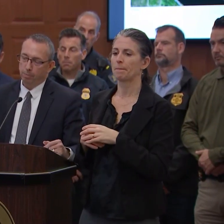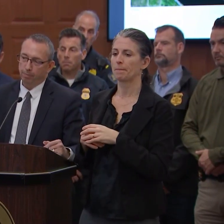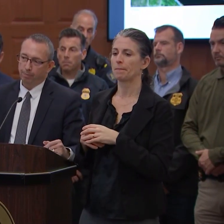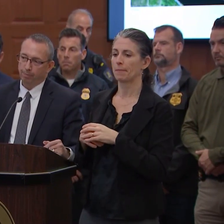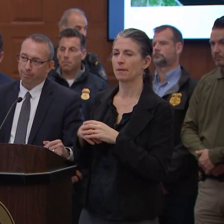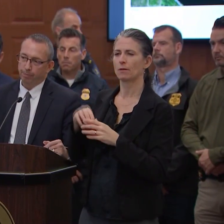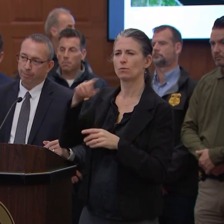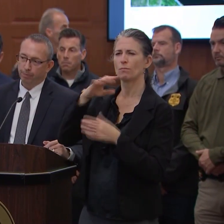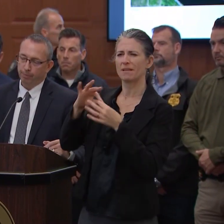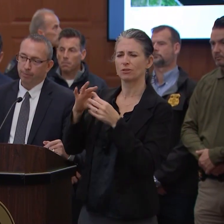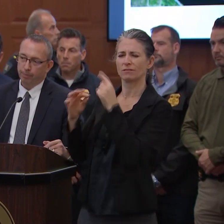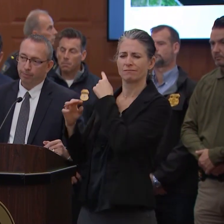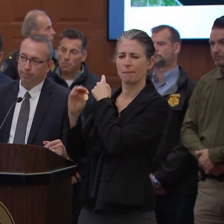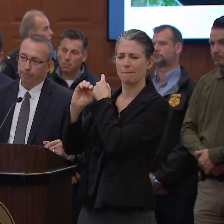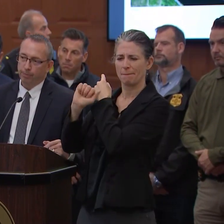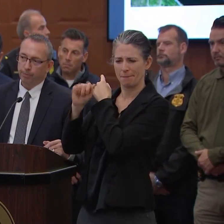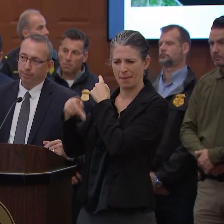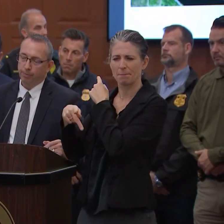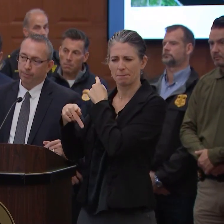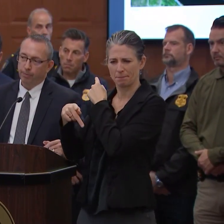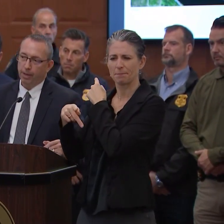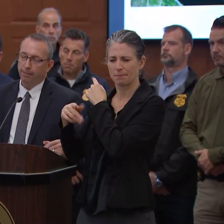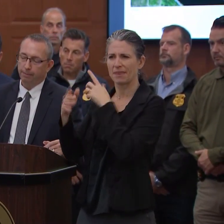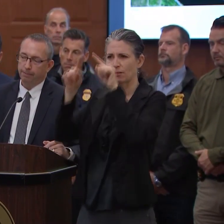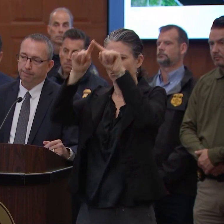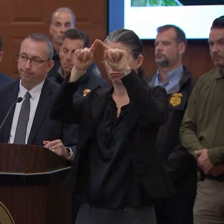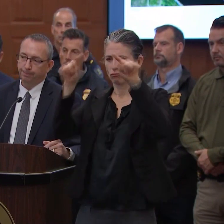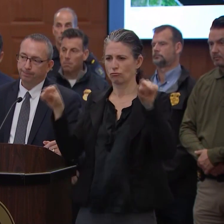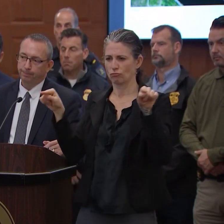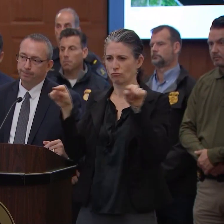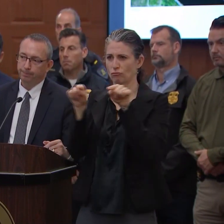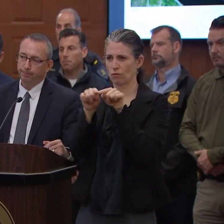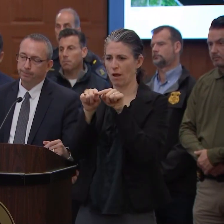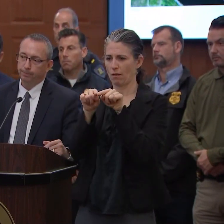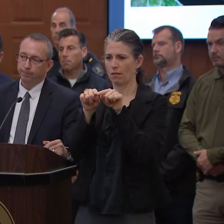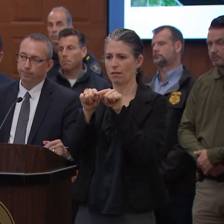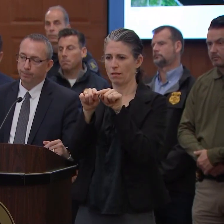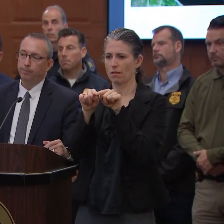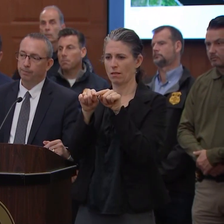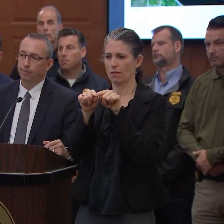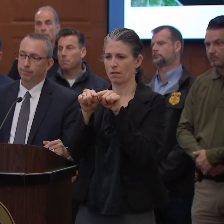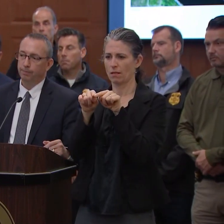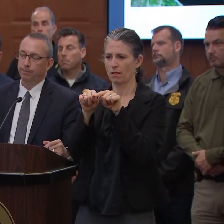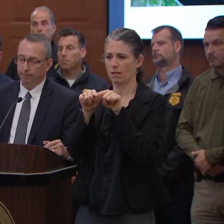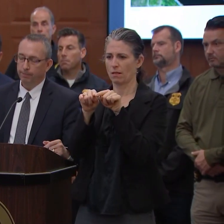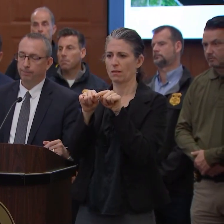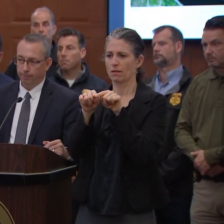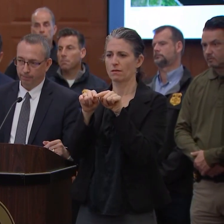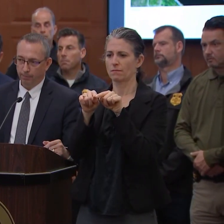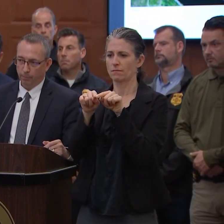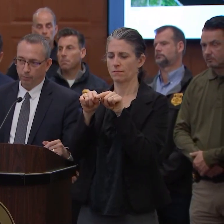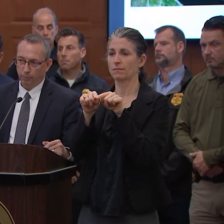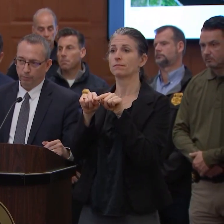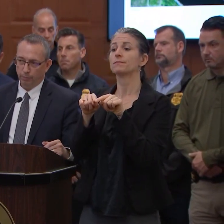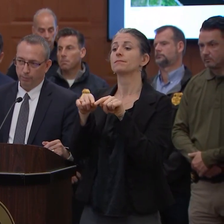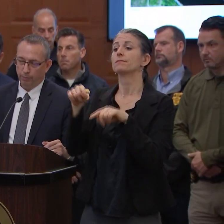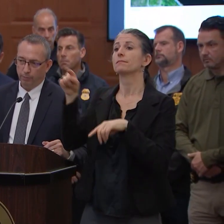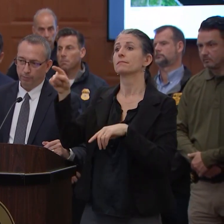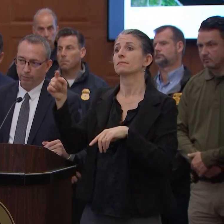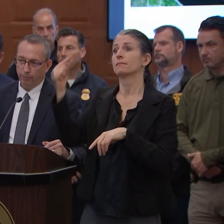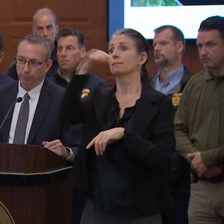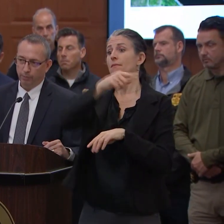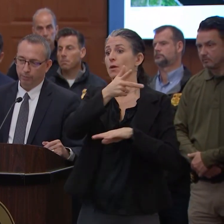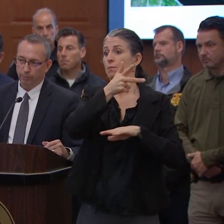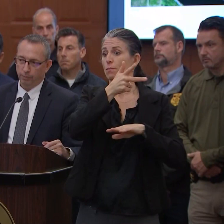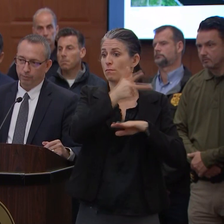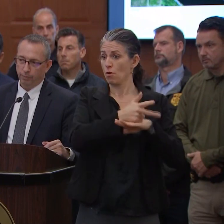sort of triangle section had been searched twice before. Yeah. But he was found in that sort of overflow parking area. Had that area